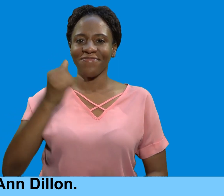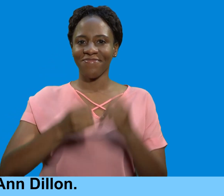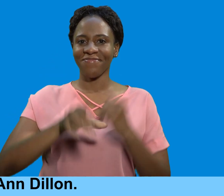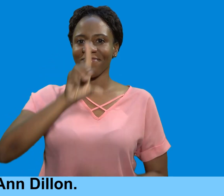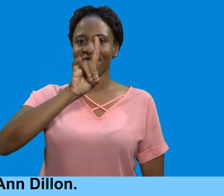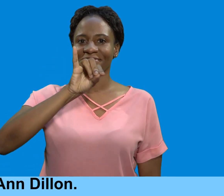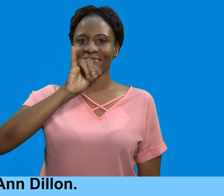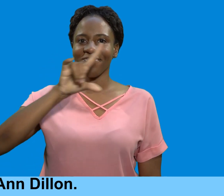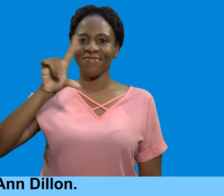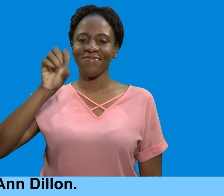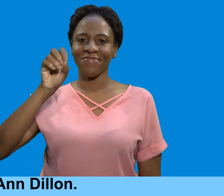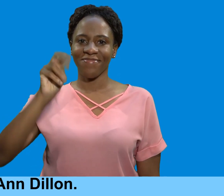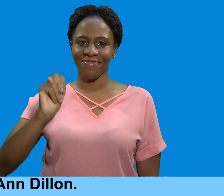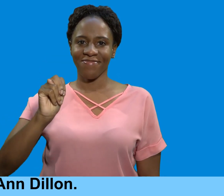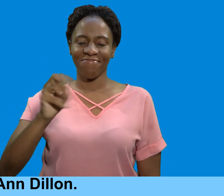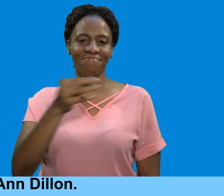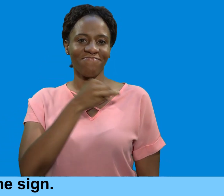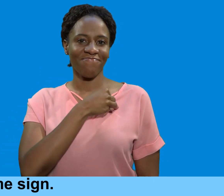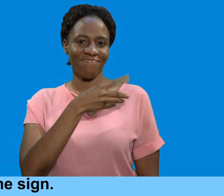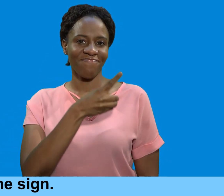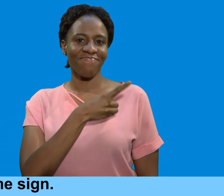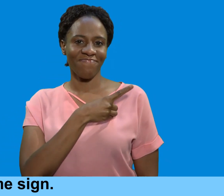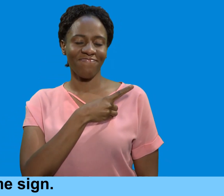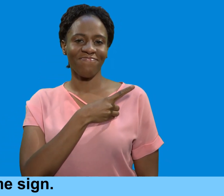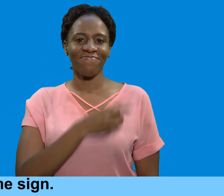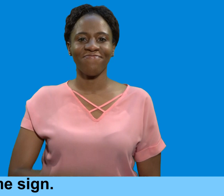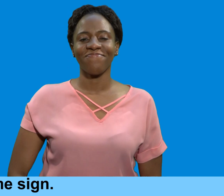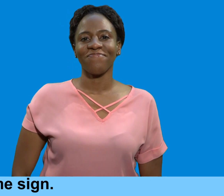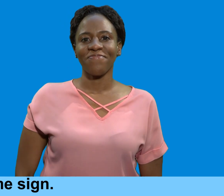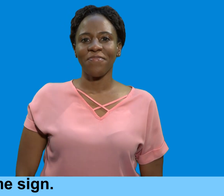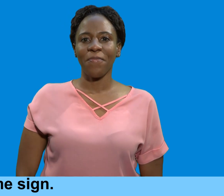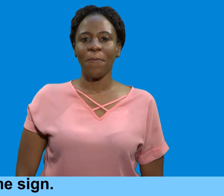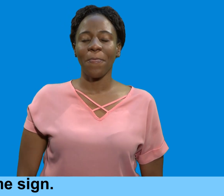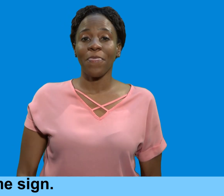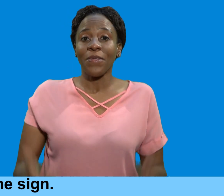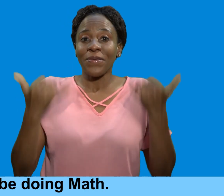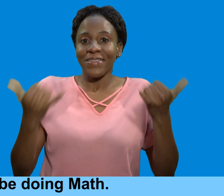Heidi Ann Dillon. This is my name sign.